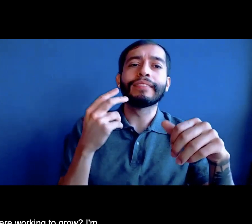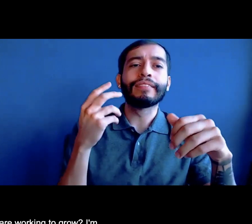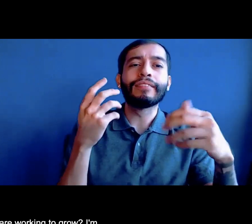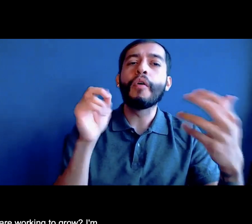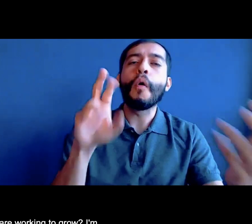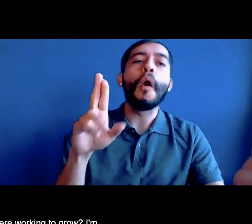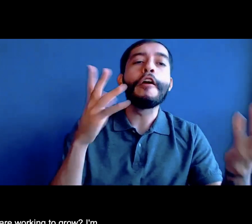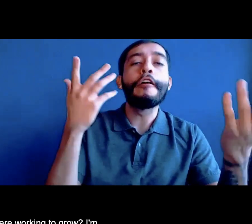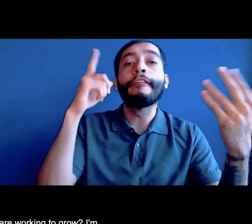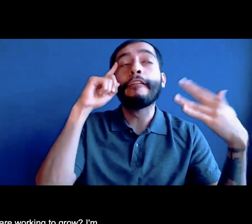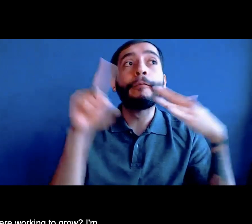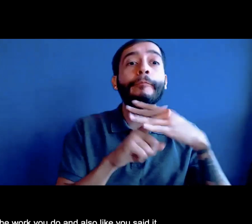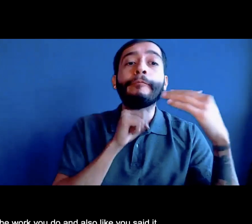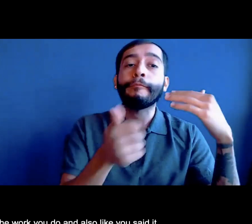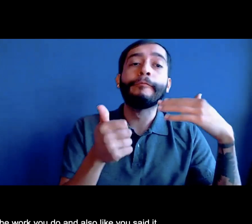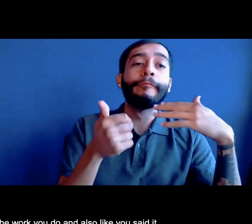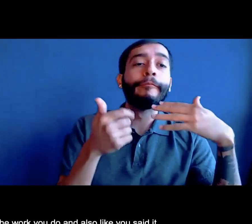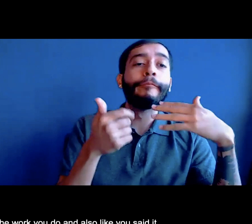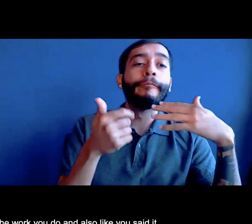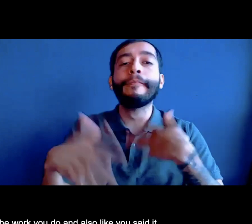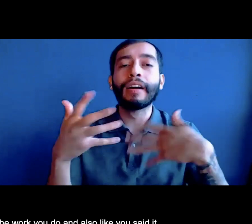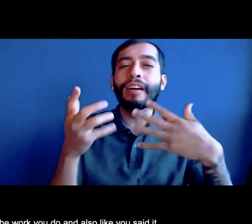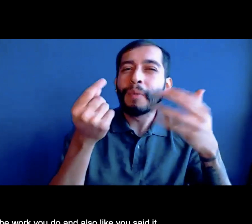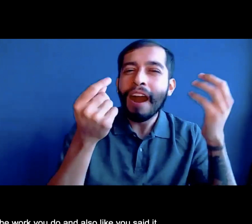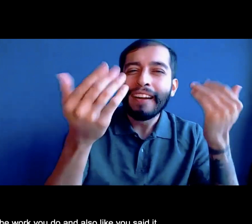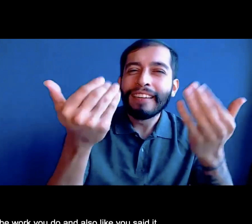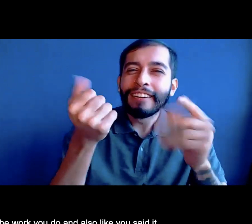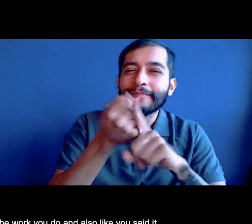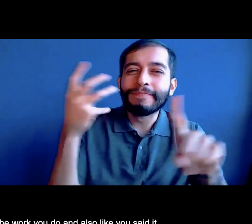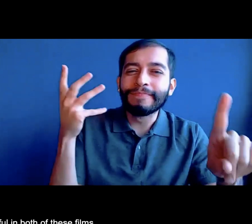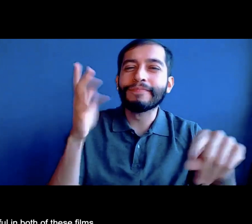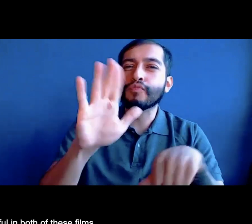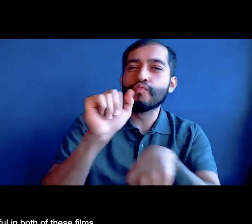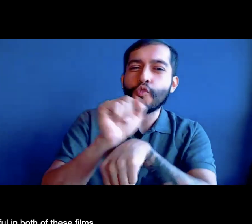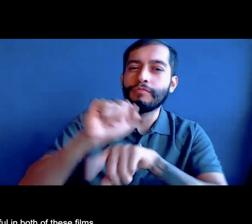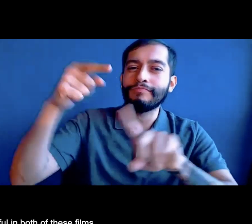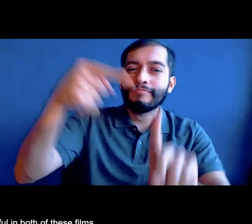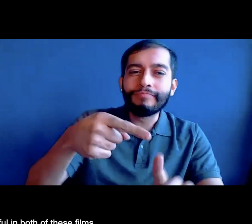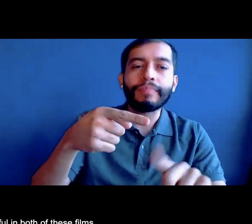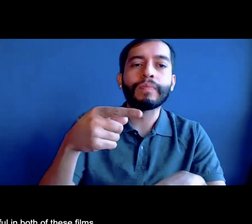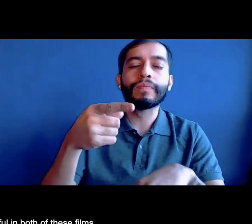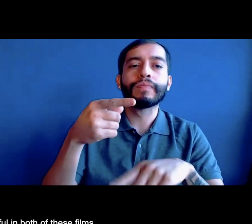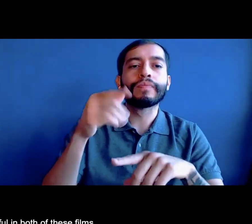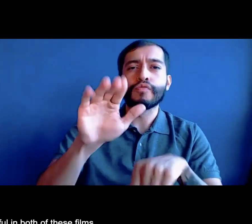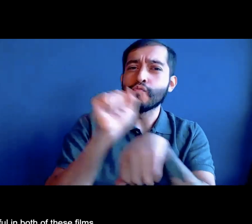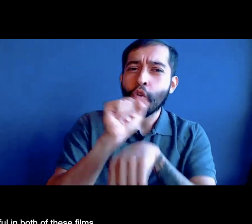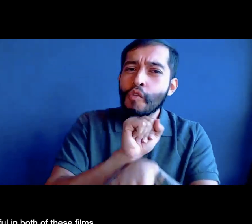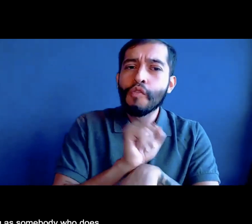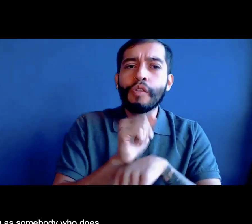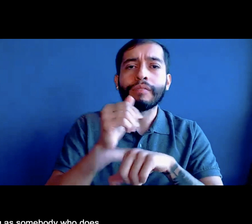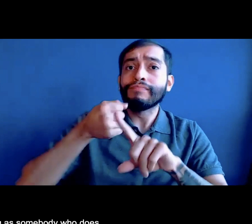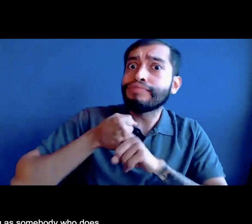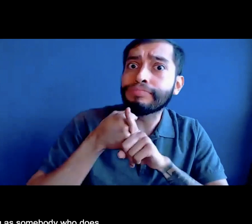that one element of kind of the work that you do. And also, like I said, it was so impactful in both of these films. And I'm just wondering, as somebody who does that, if you